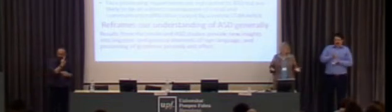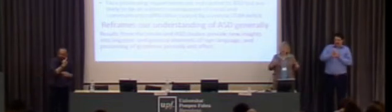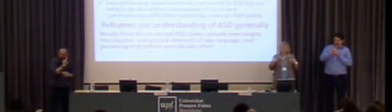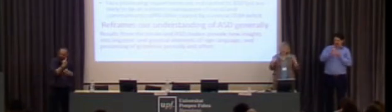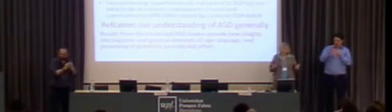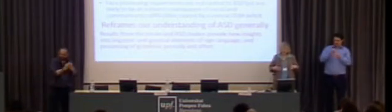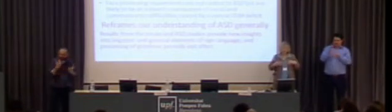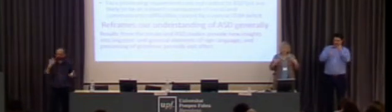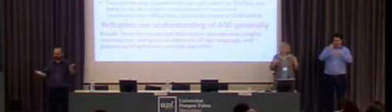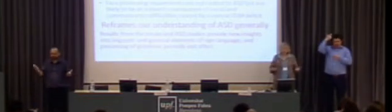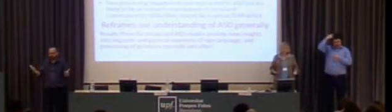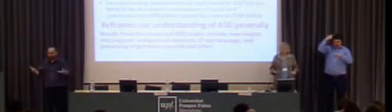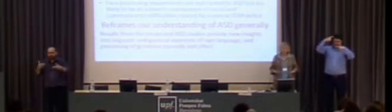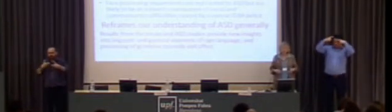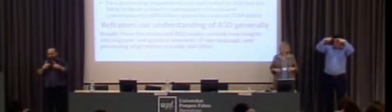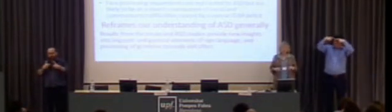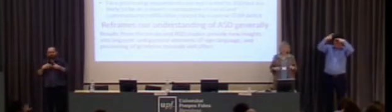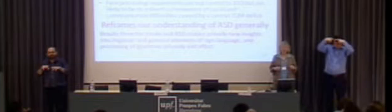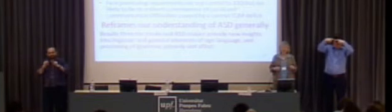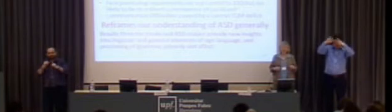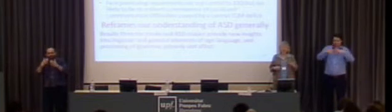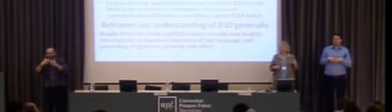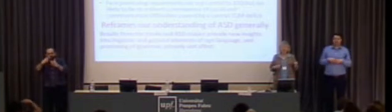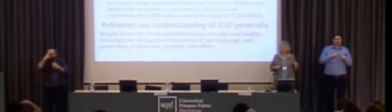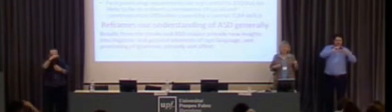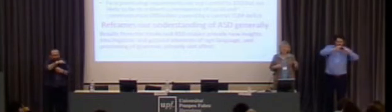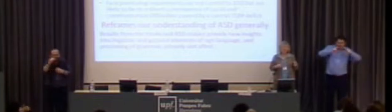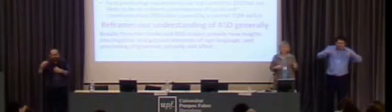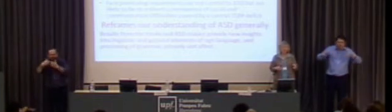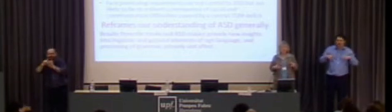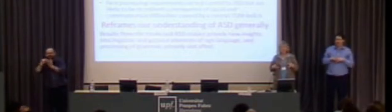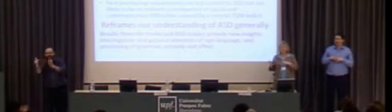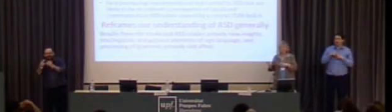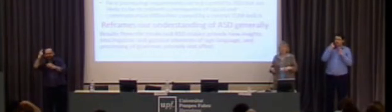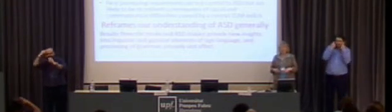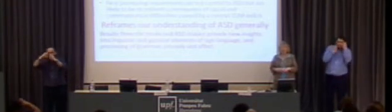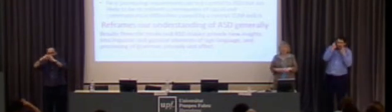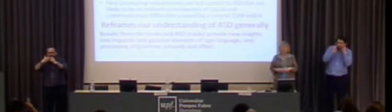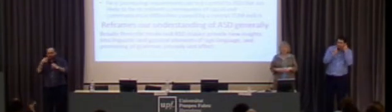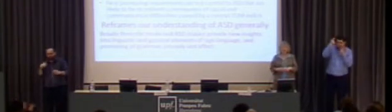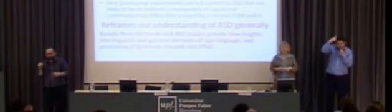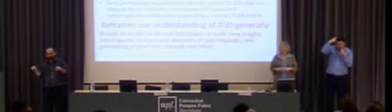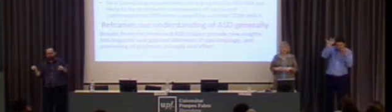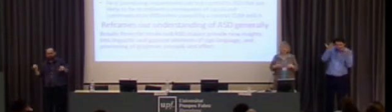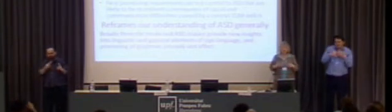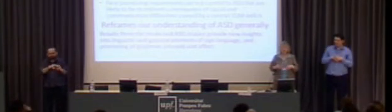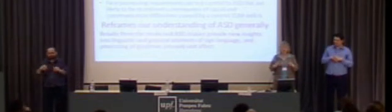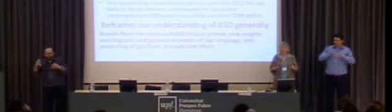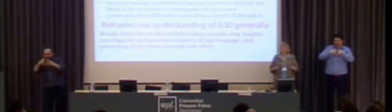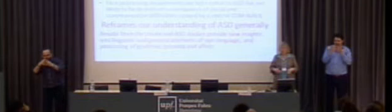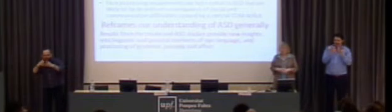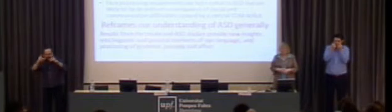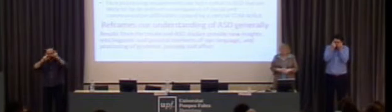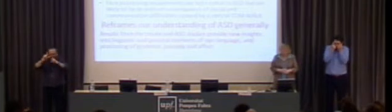how grammar, prosody, and affect work in sign language, and also we understand something more about, in this case, stroke